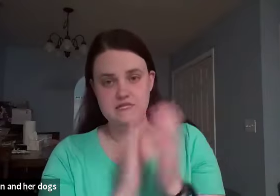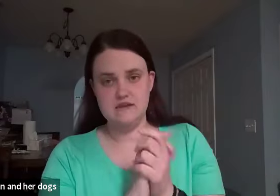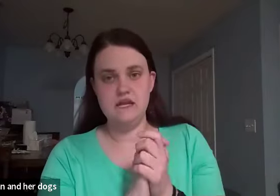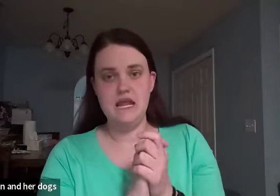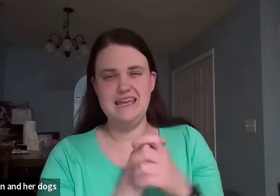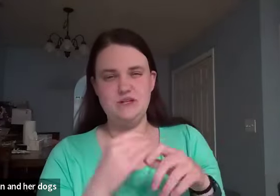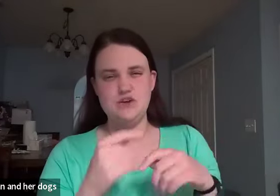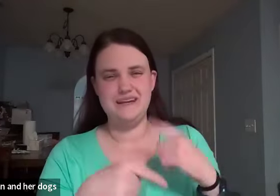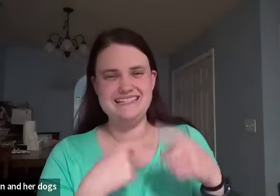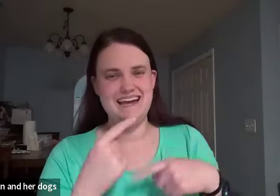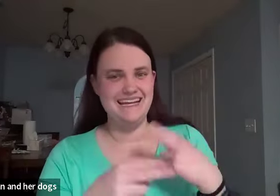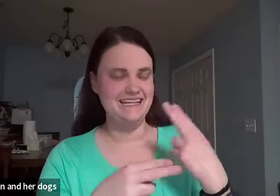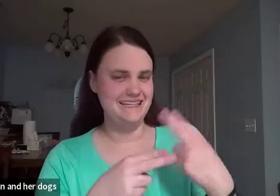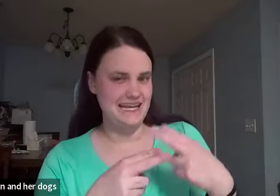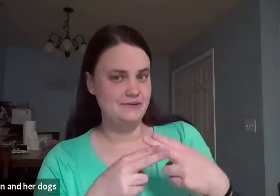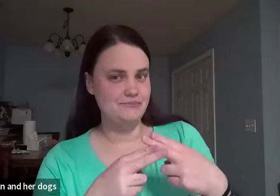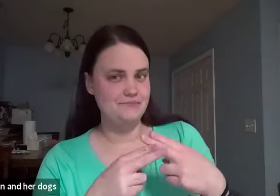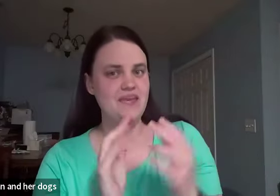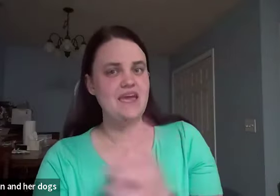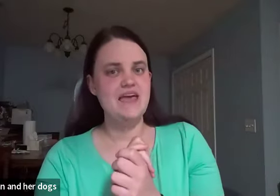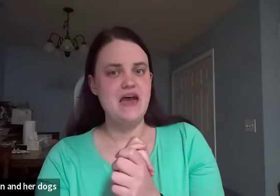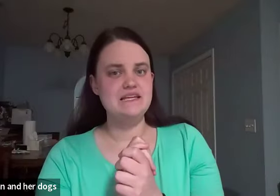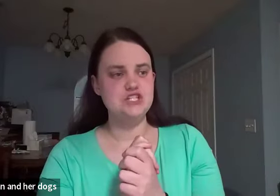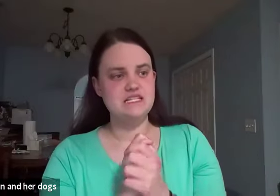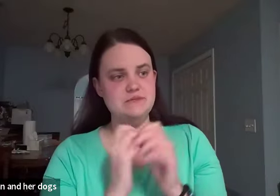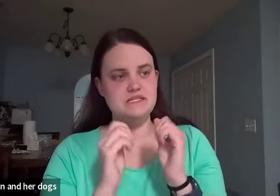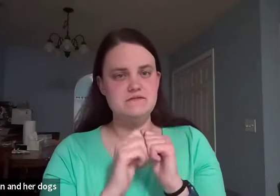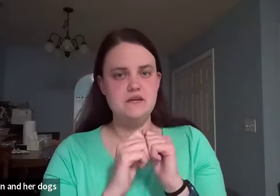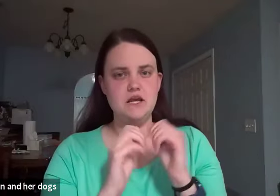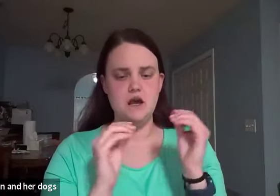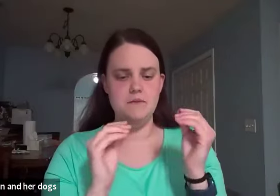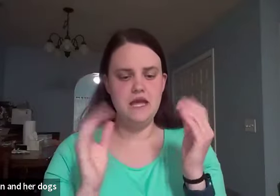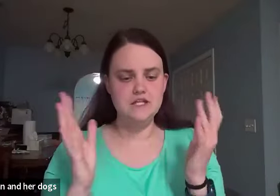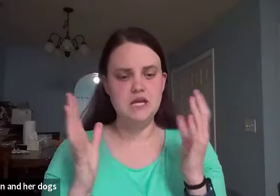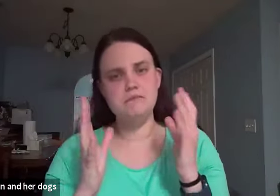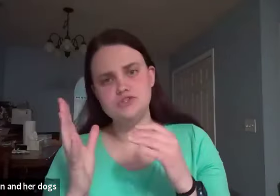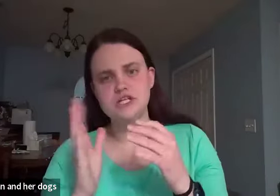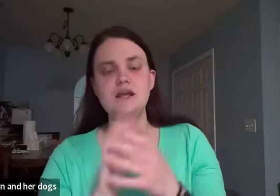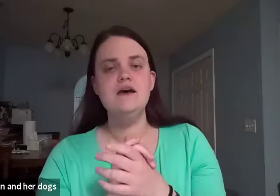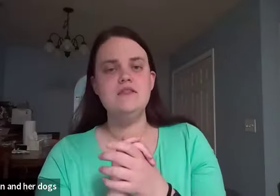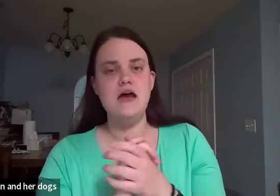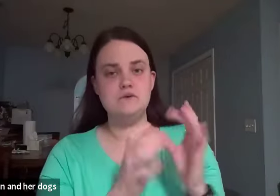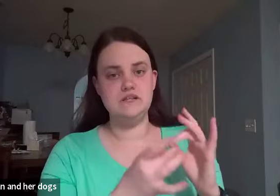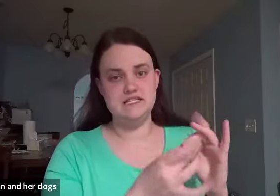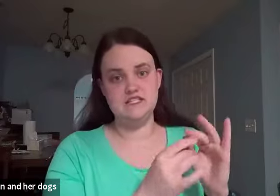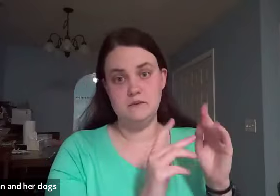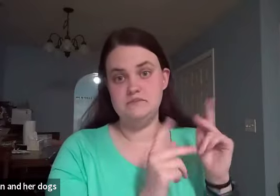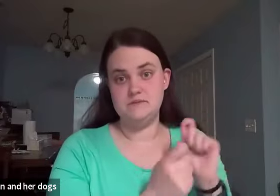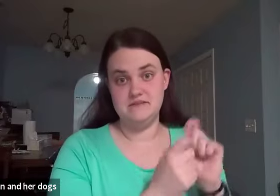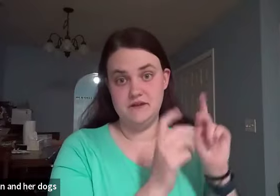everyone is given what's called a sign name. And that is just a specific handshake motion that relates to the